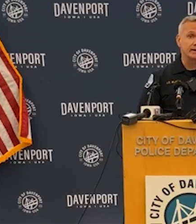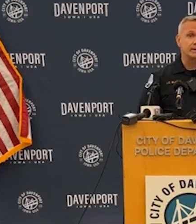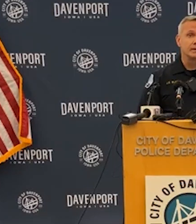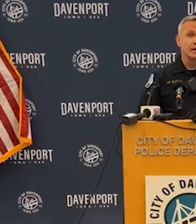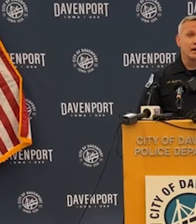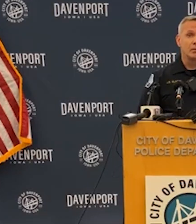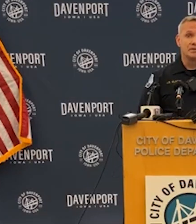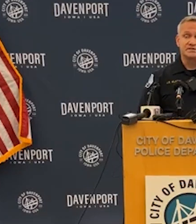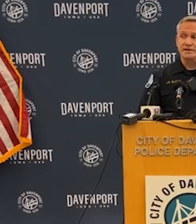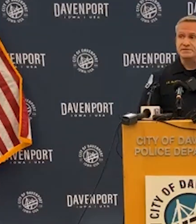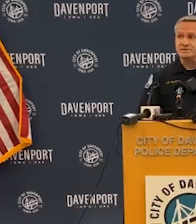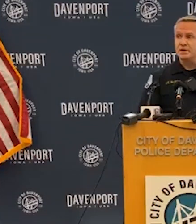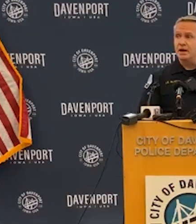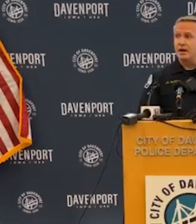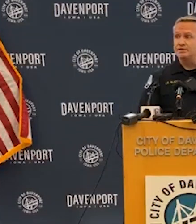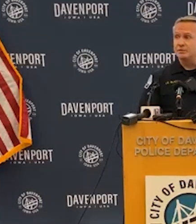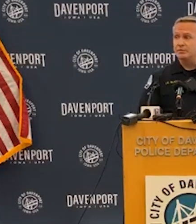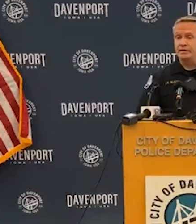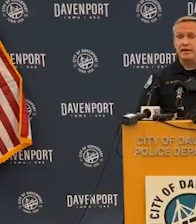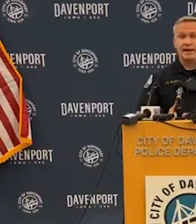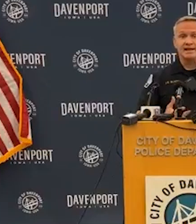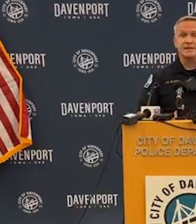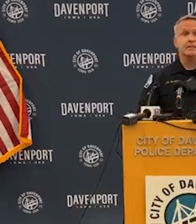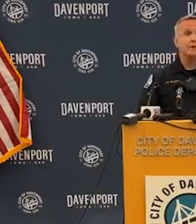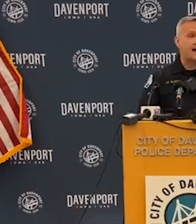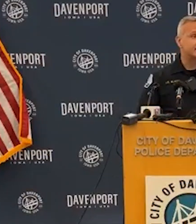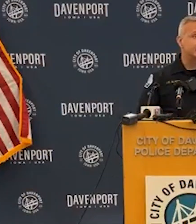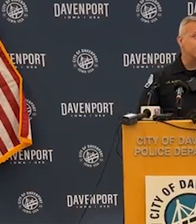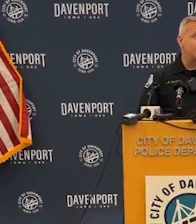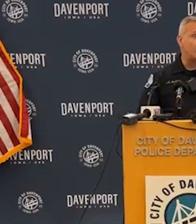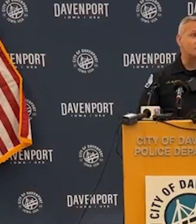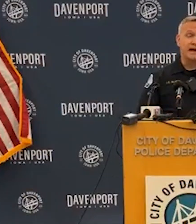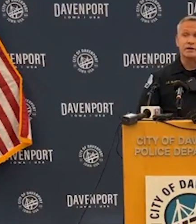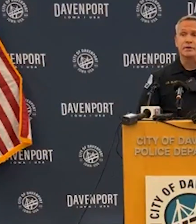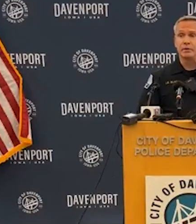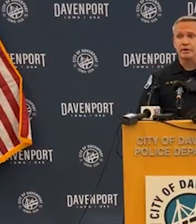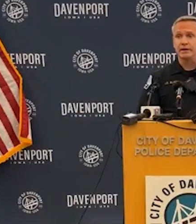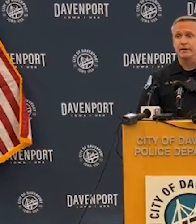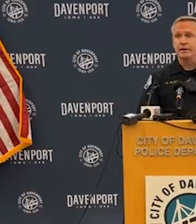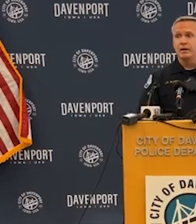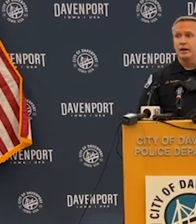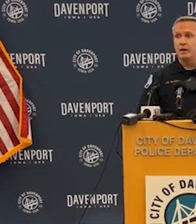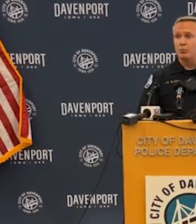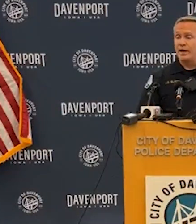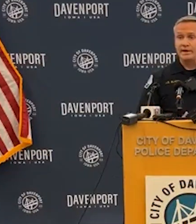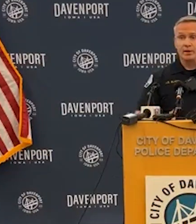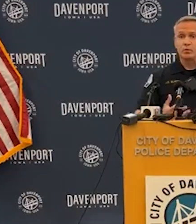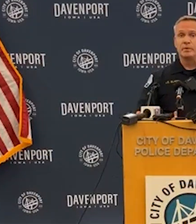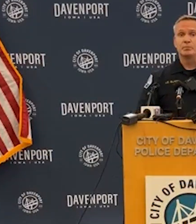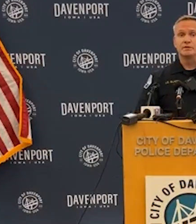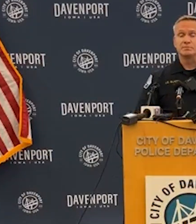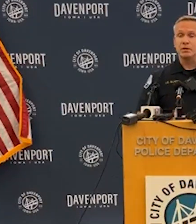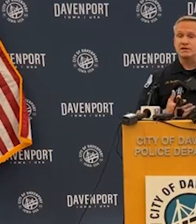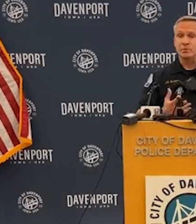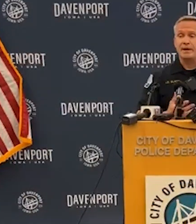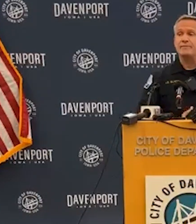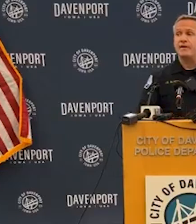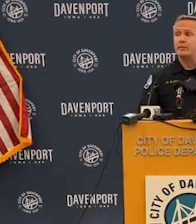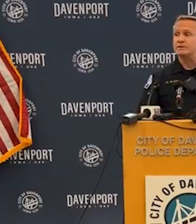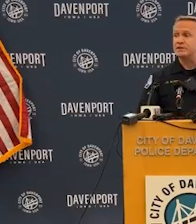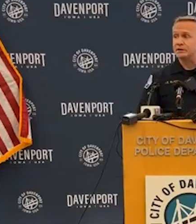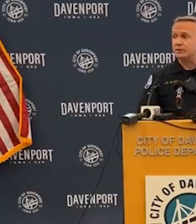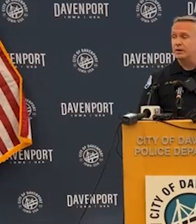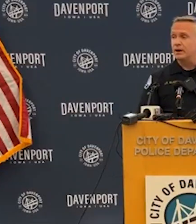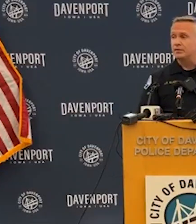community. This is something that has impacted our entire community. We had a number of people displaced, but we have